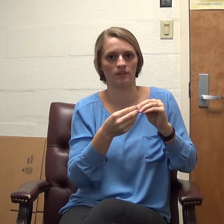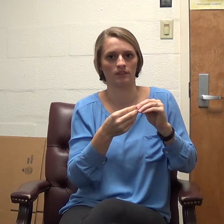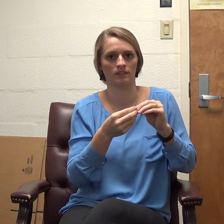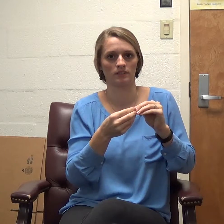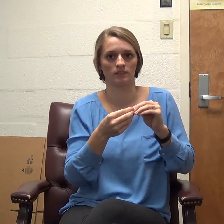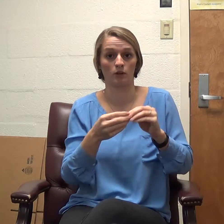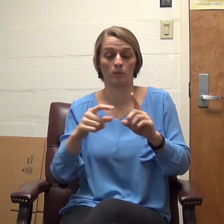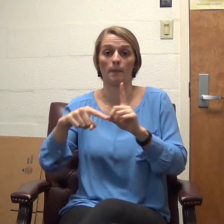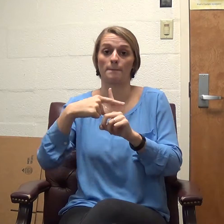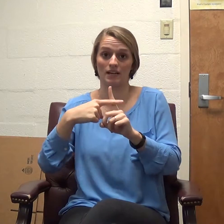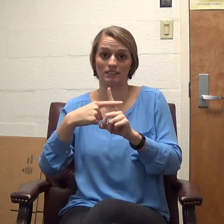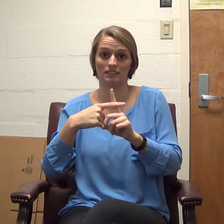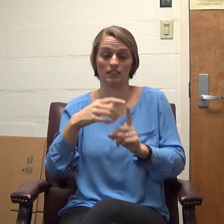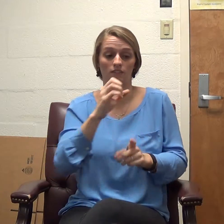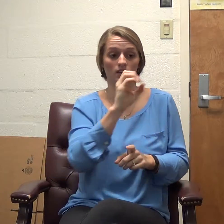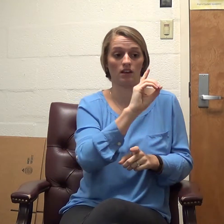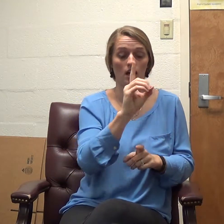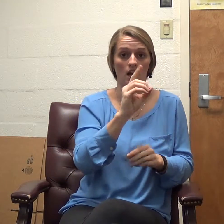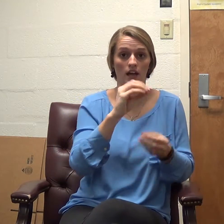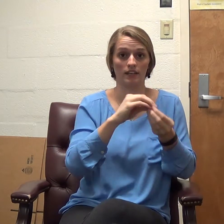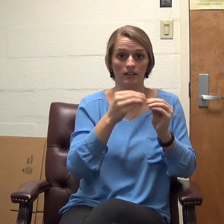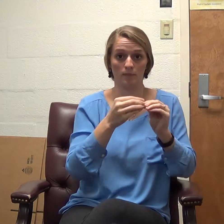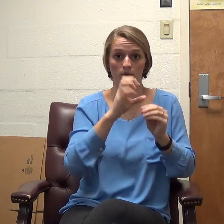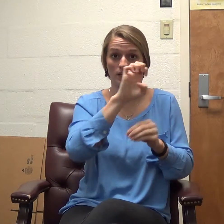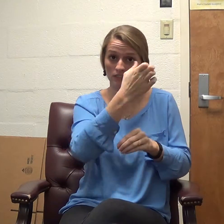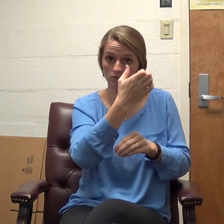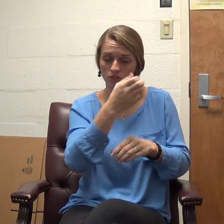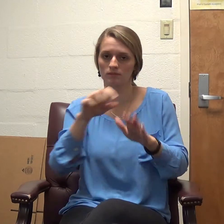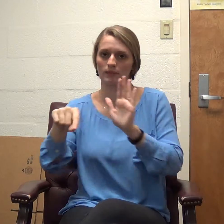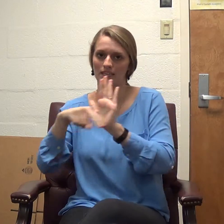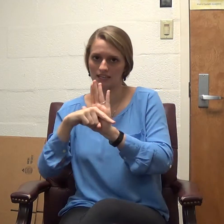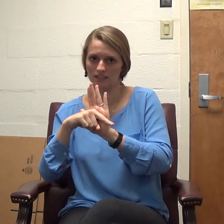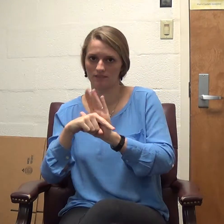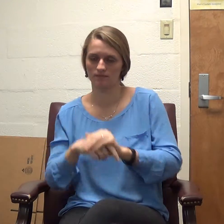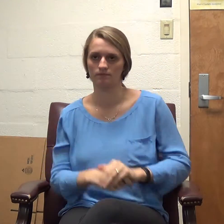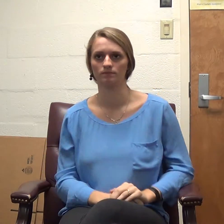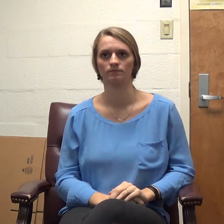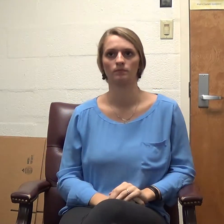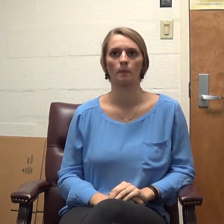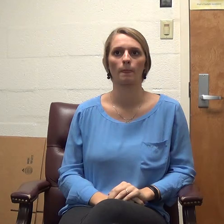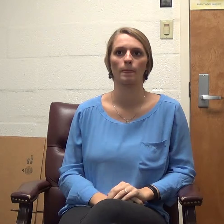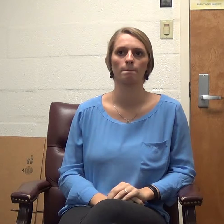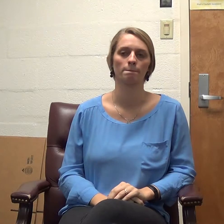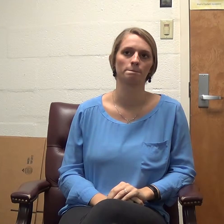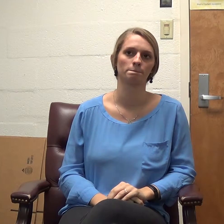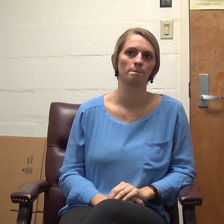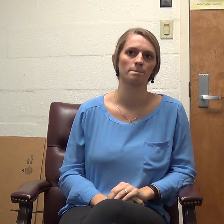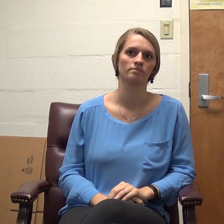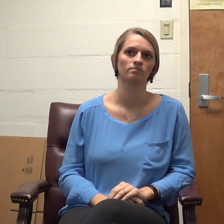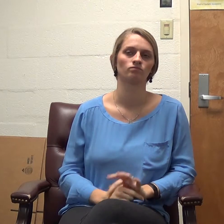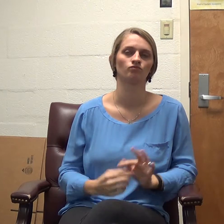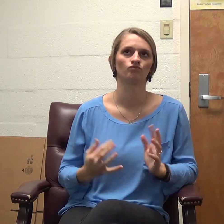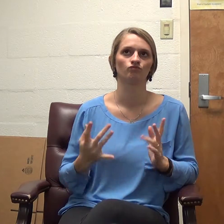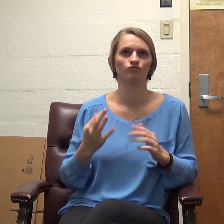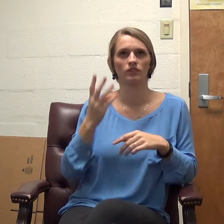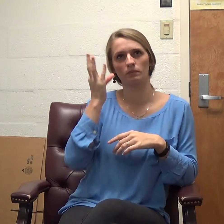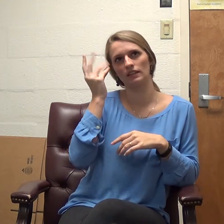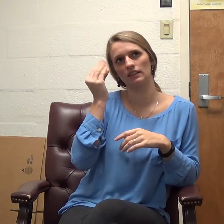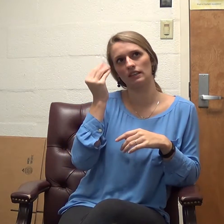make sure you get the basics of exponents now. If I were to tell you, let me think of a good one,